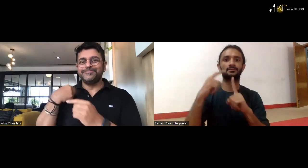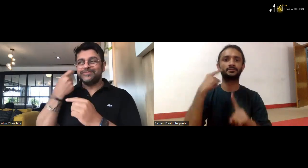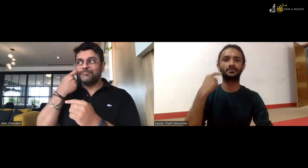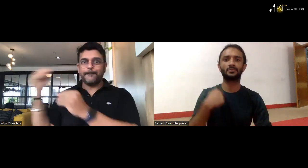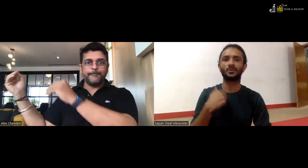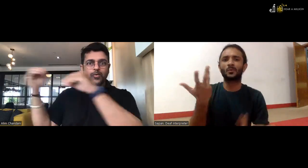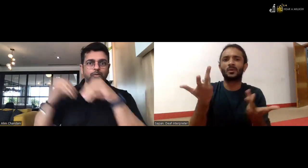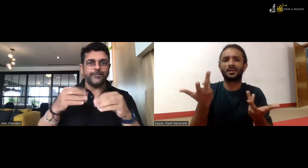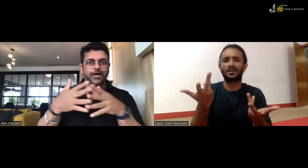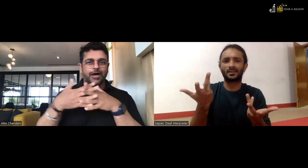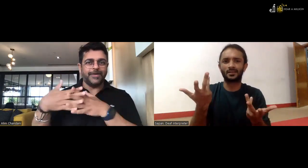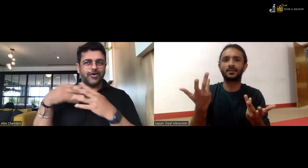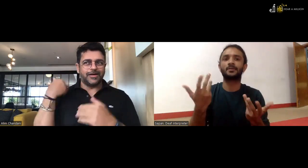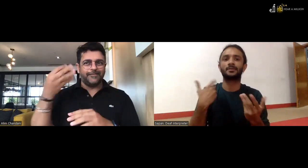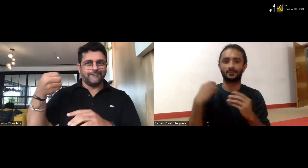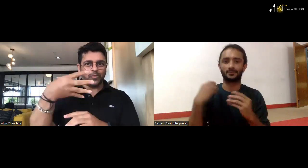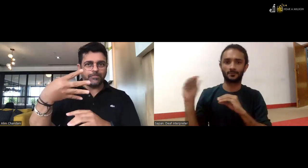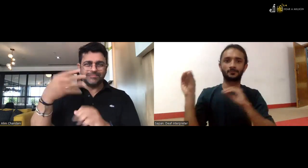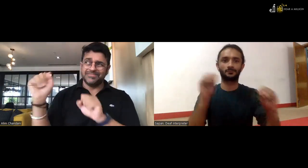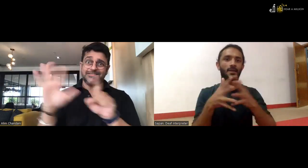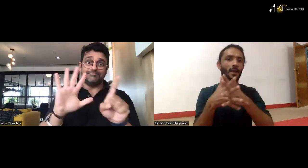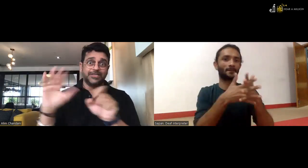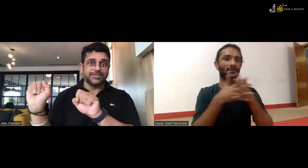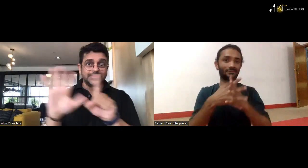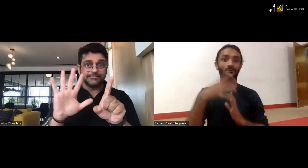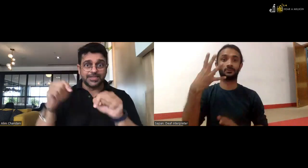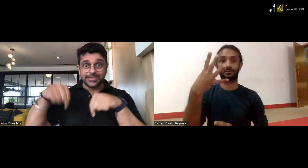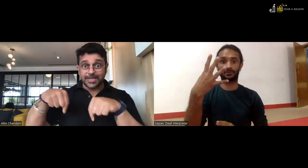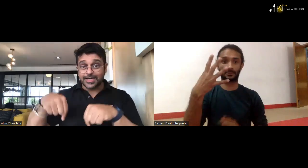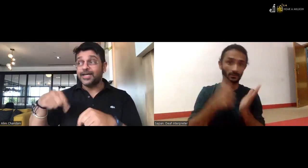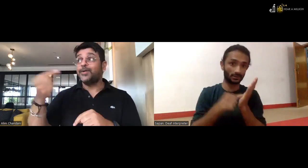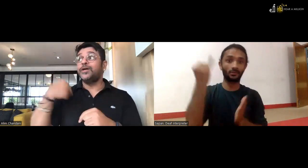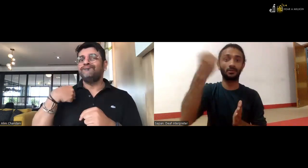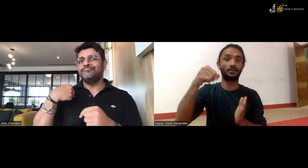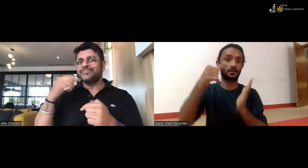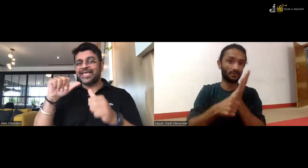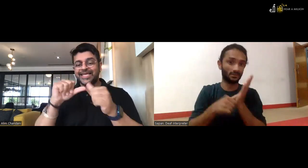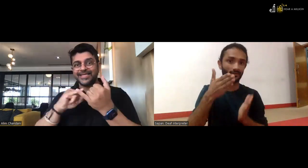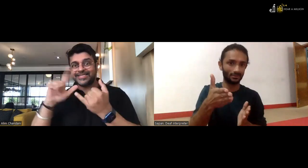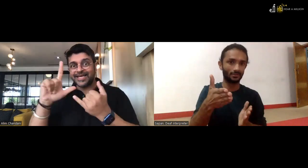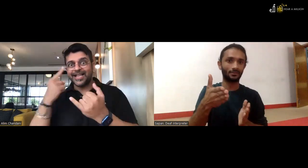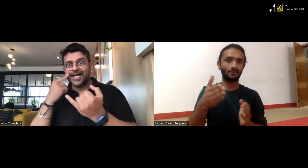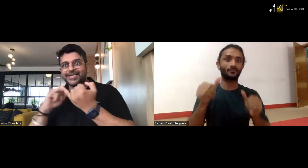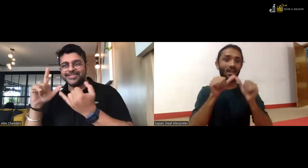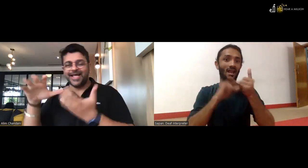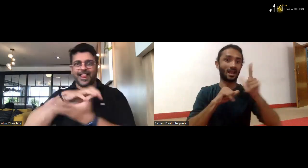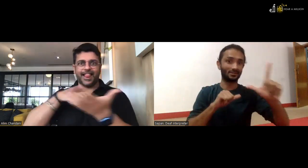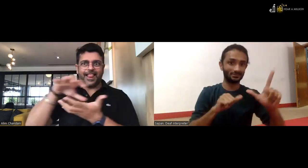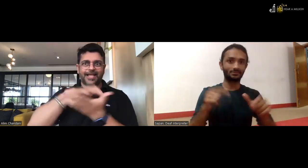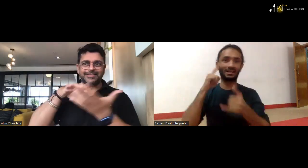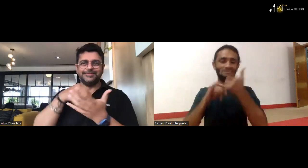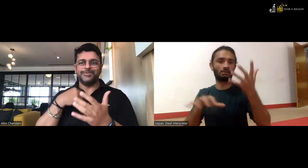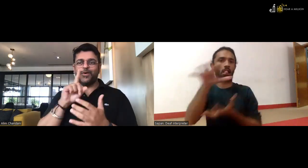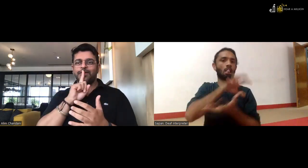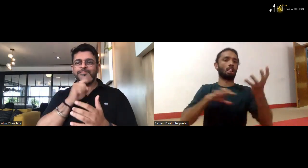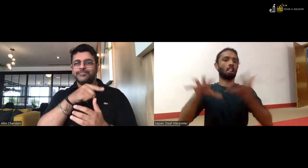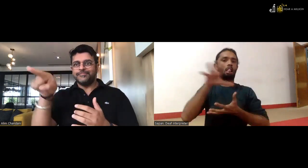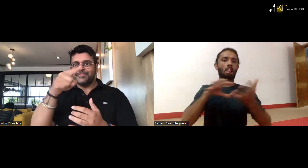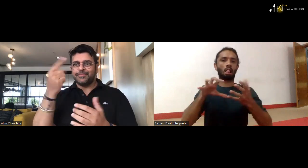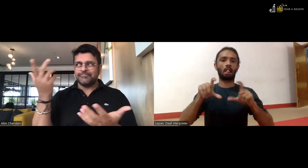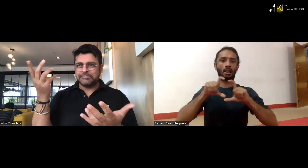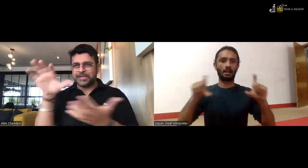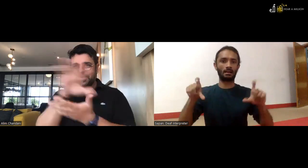The reason why we have a deaf interpreter is because I moved to the US 6 months back and I have picked up